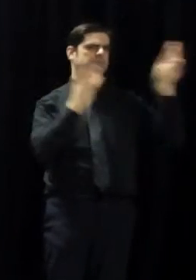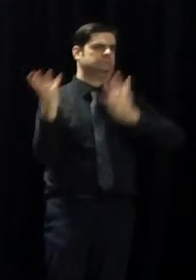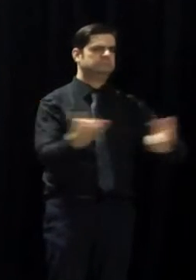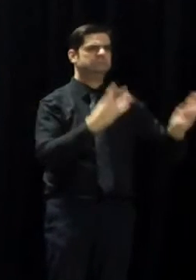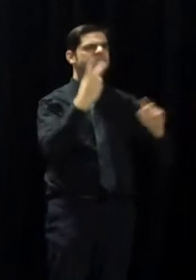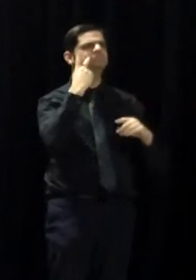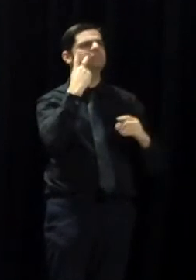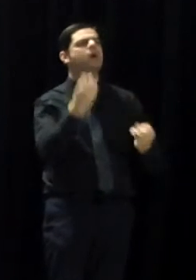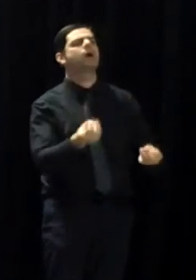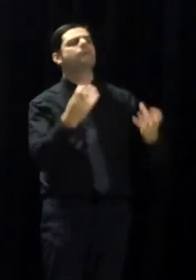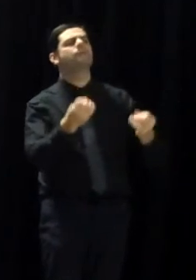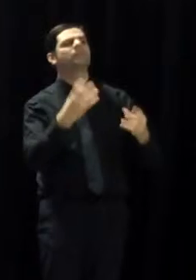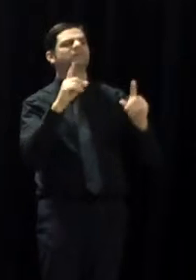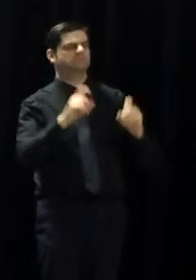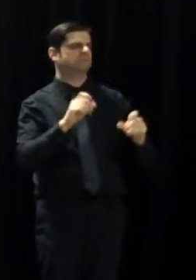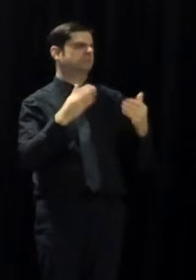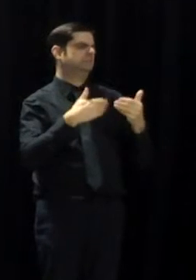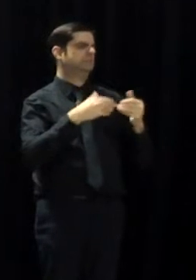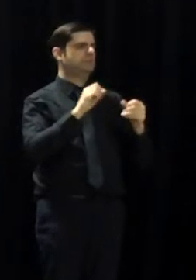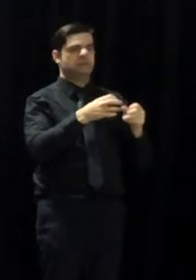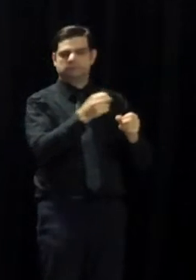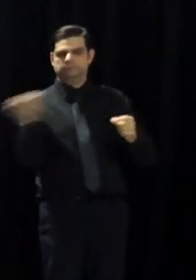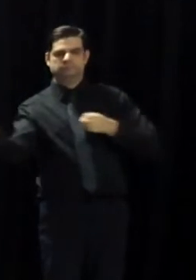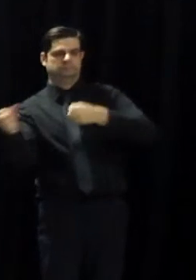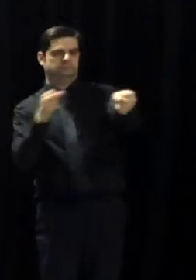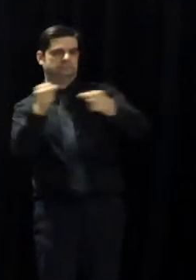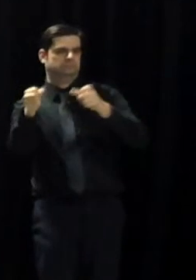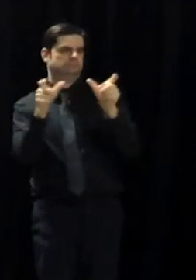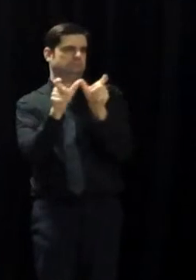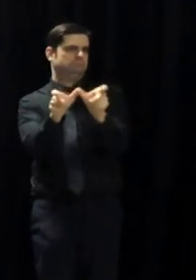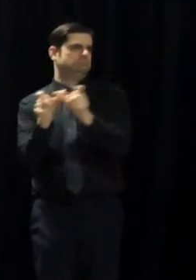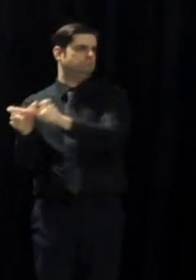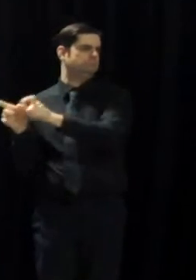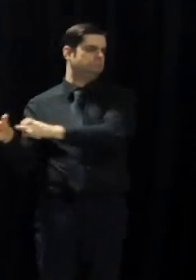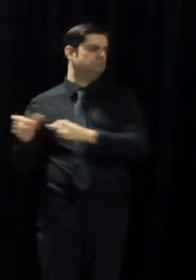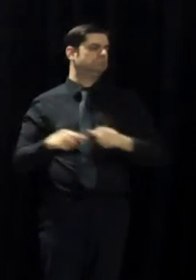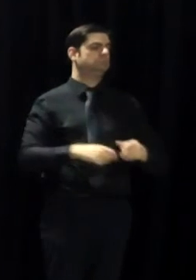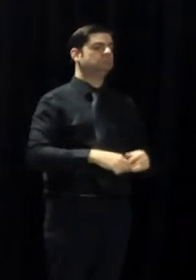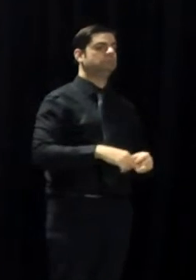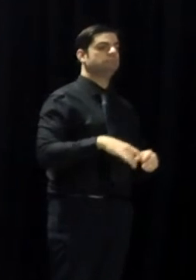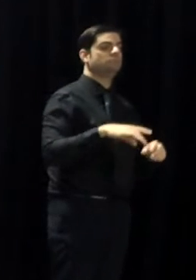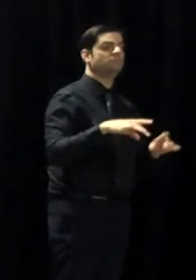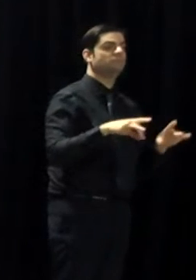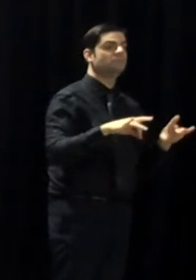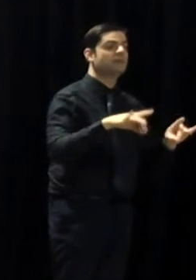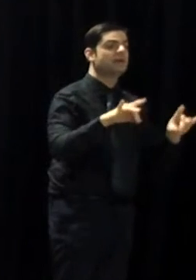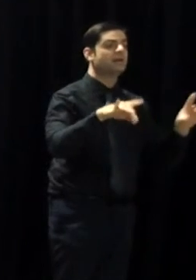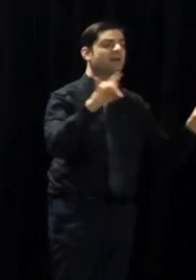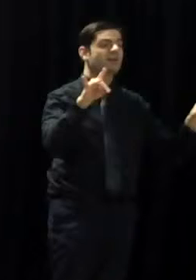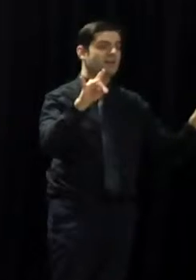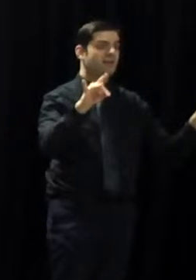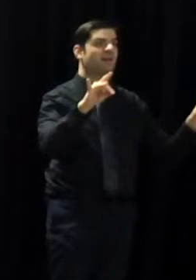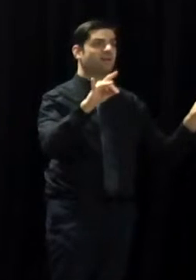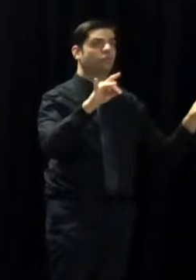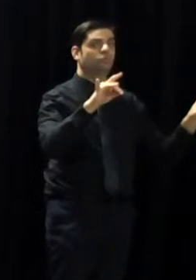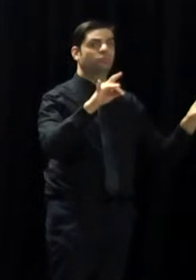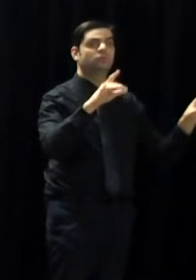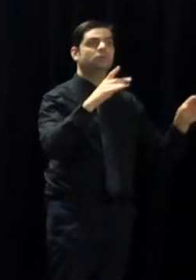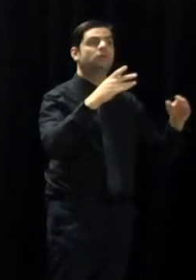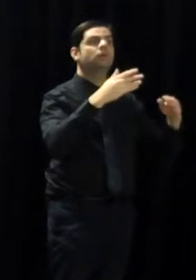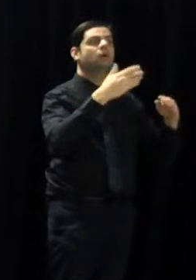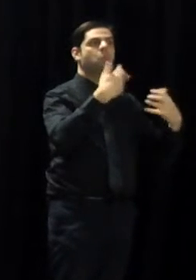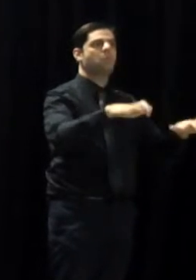well. The idea being that we need to find this virus where it is before it impacts everybody in a negative way.